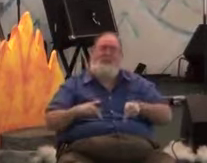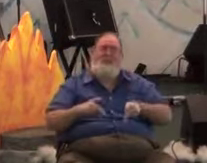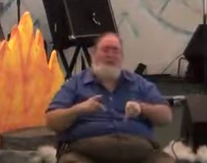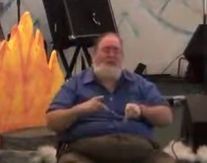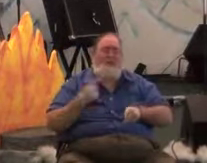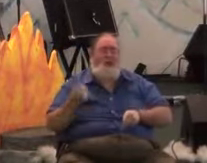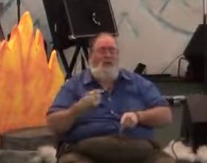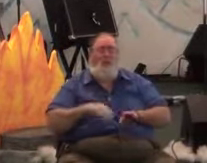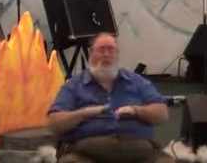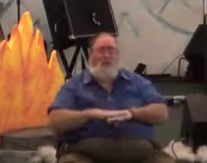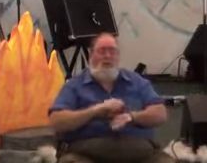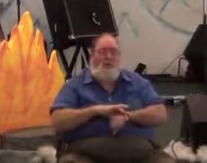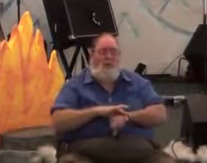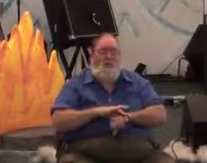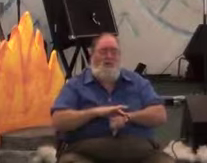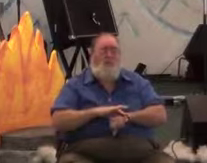God. Jesus.